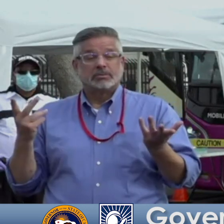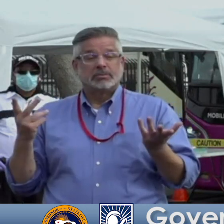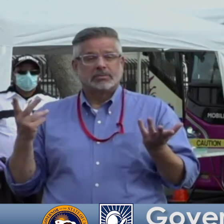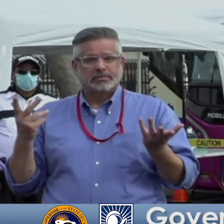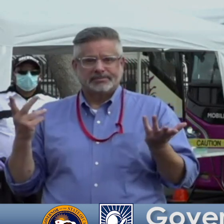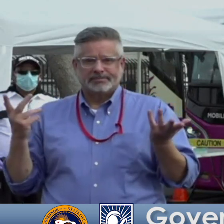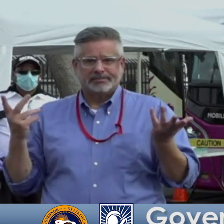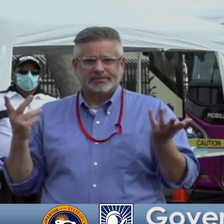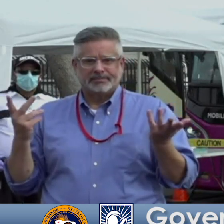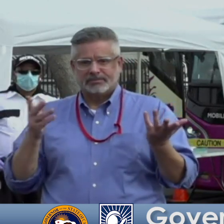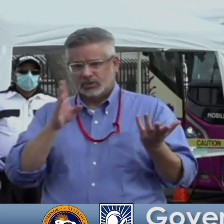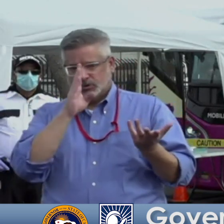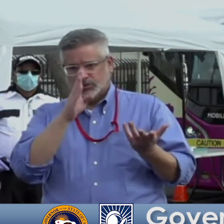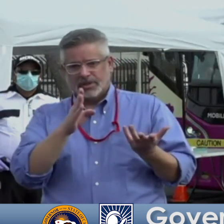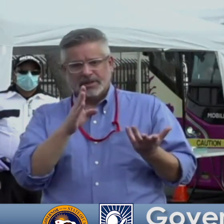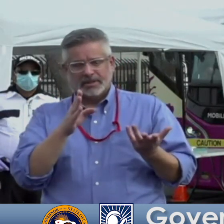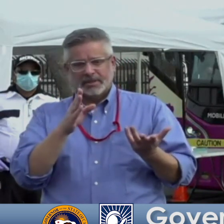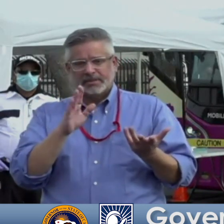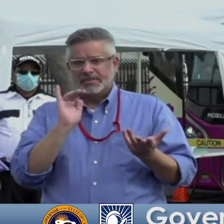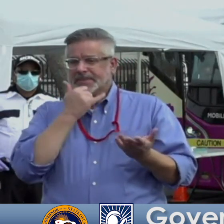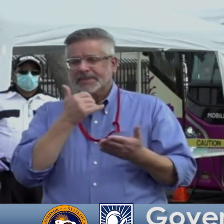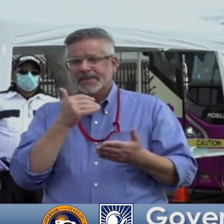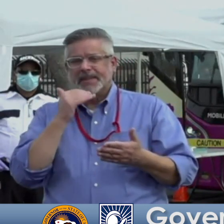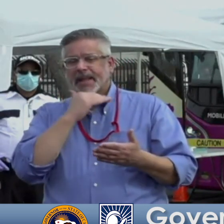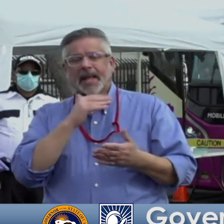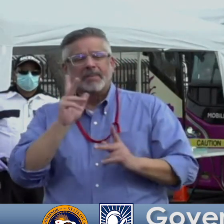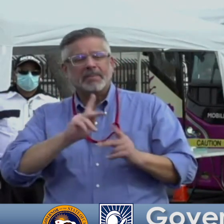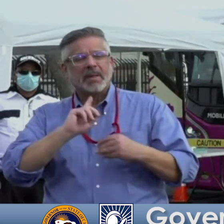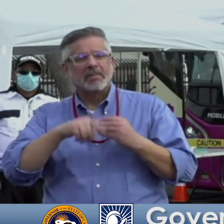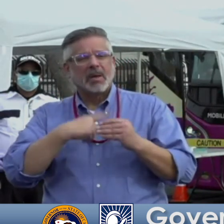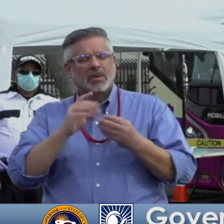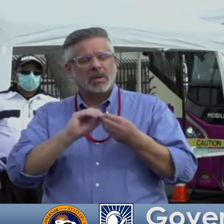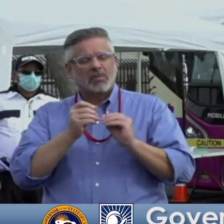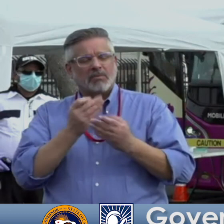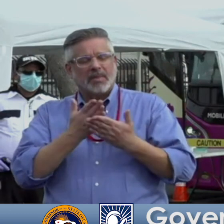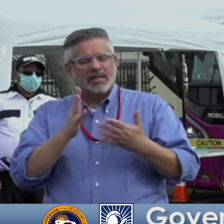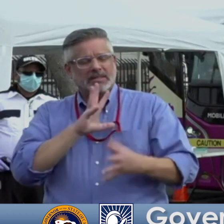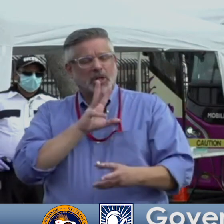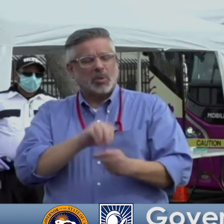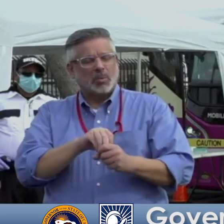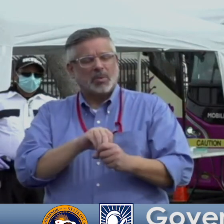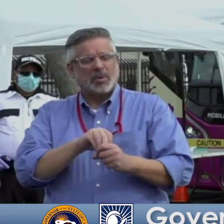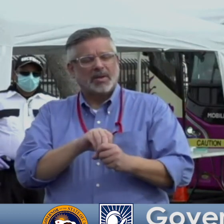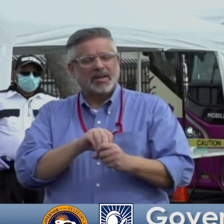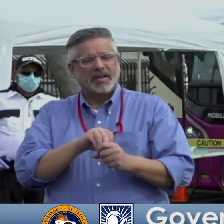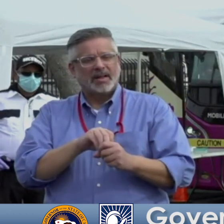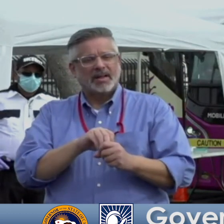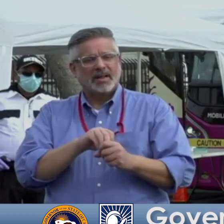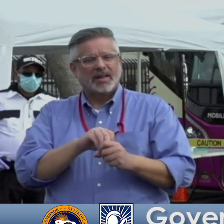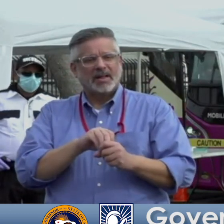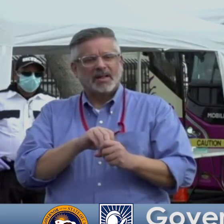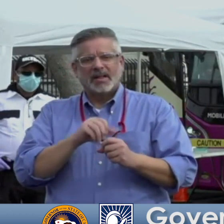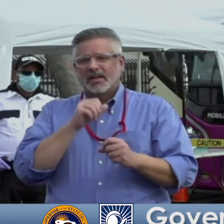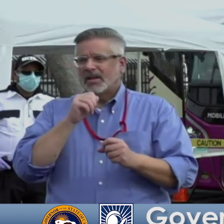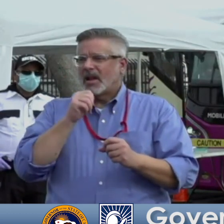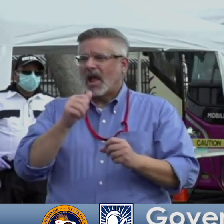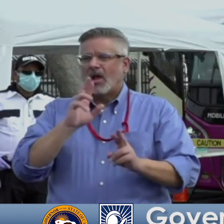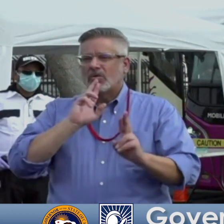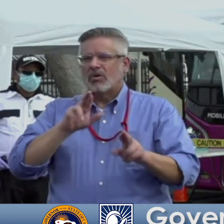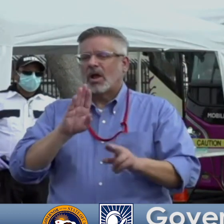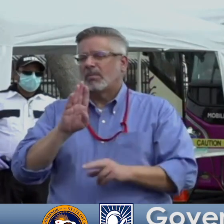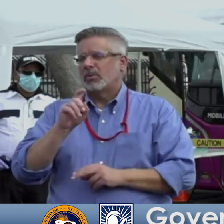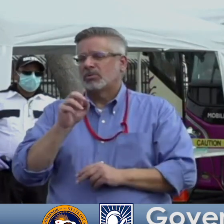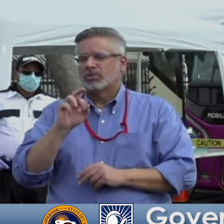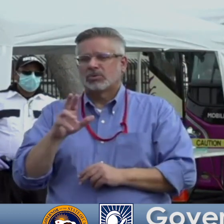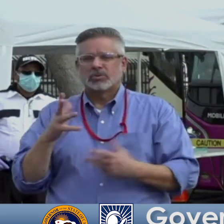been directly misleading and lying to people about a number of things, including my own reaction or non-reaction to the booster.